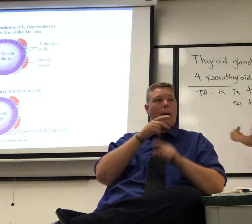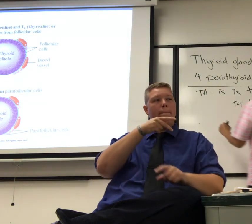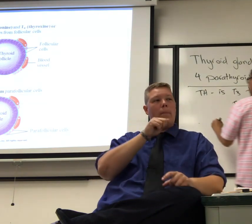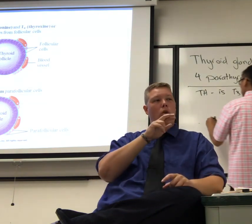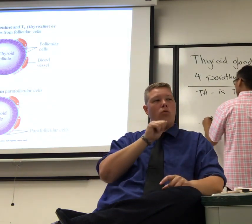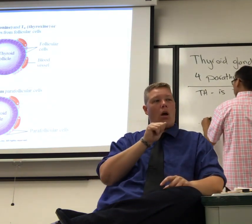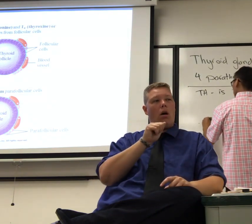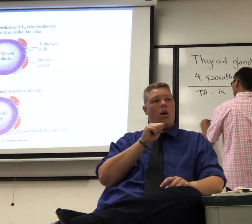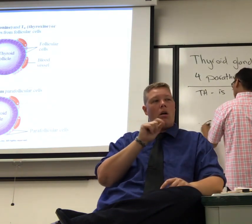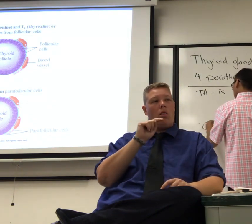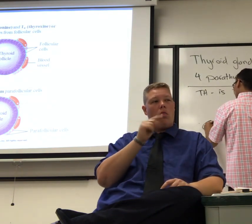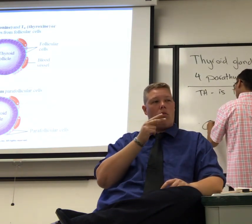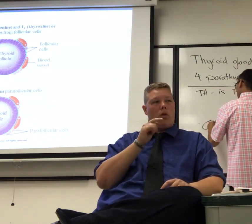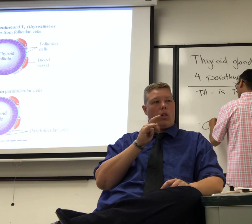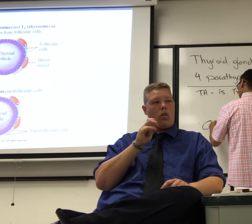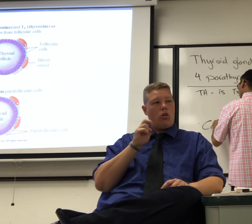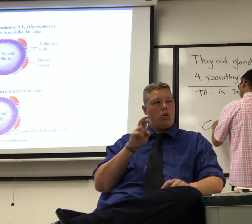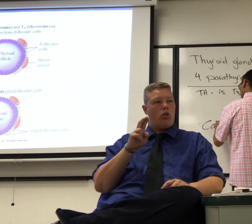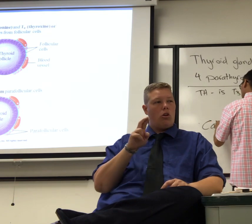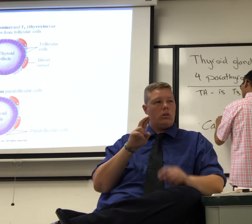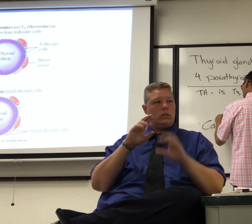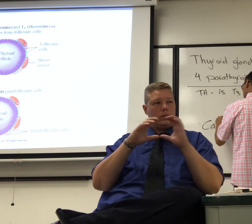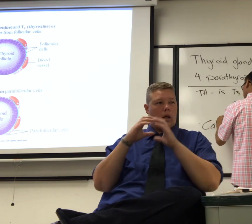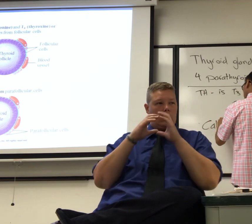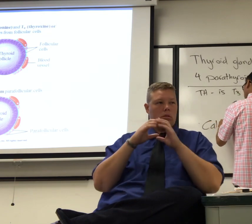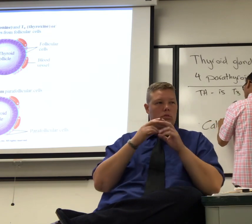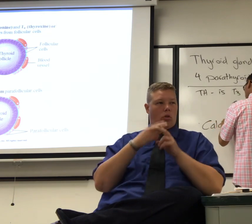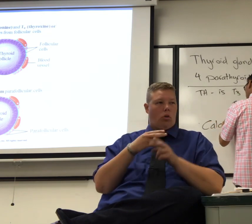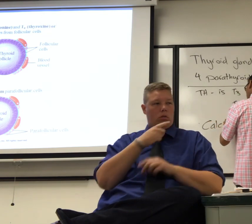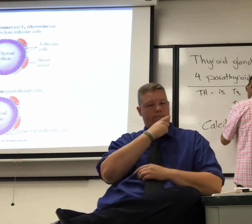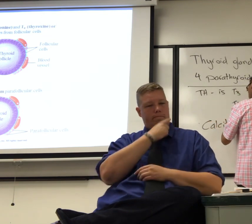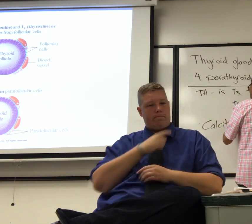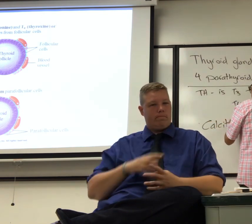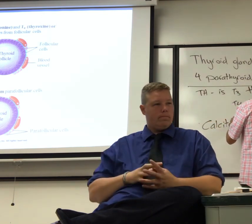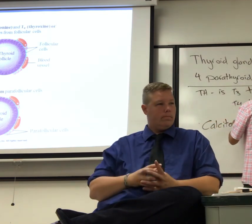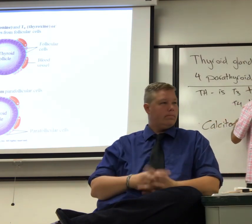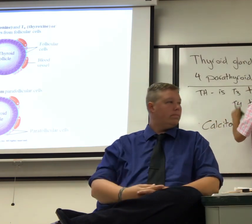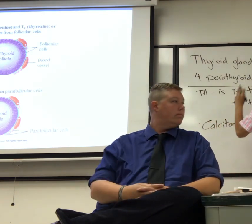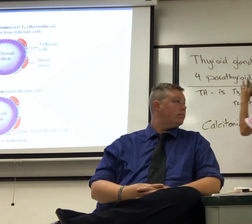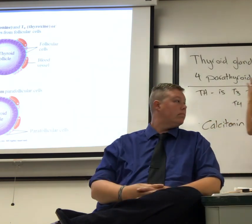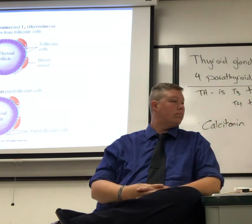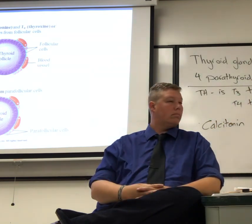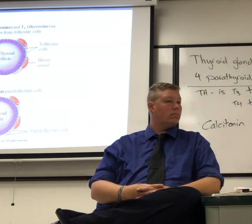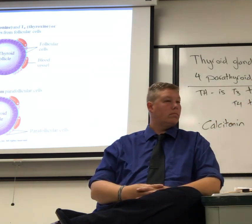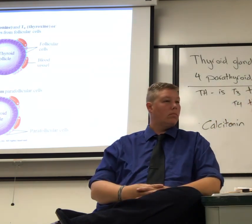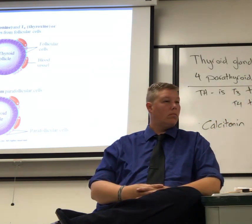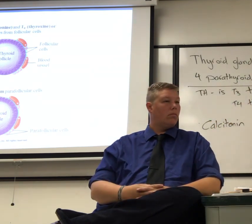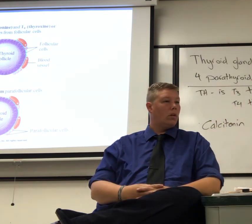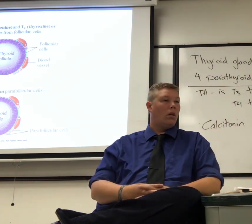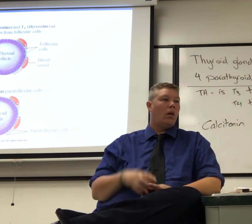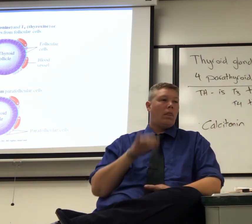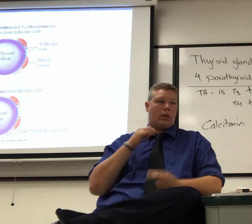The other hormone that's secreted from the parafollicular cells is calcitonin.